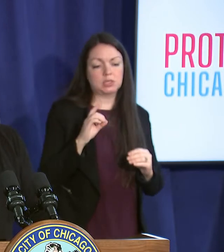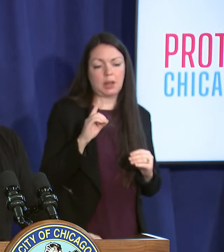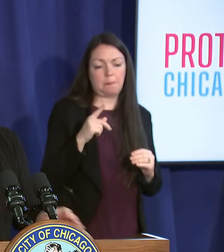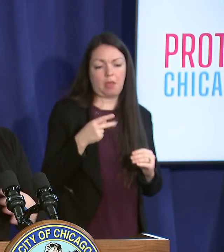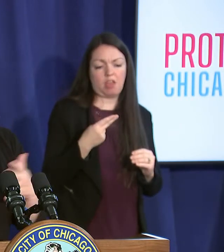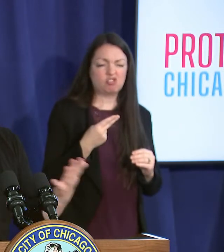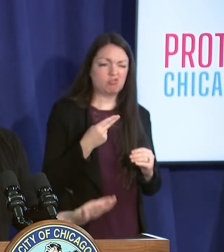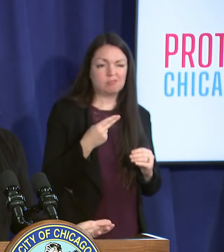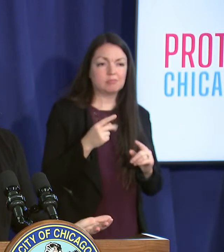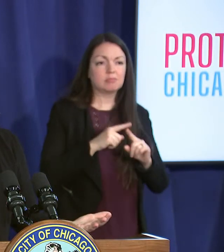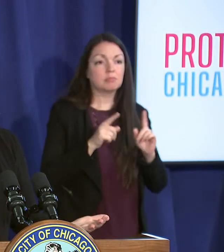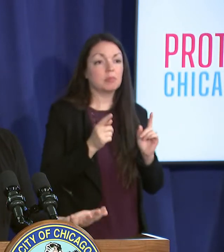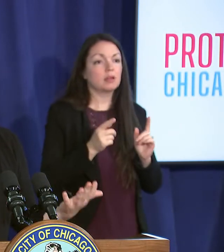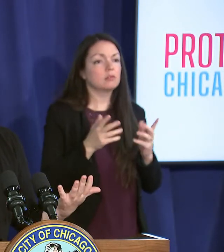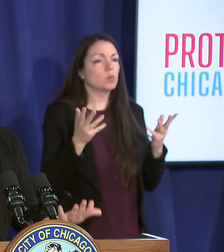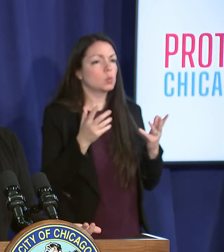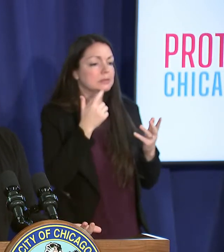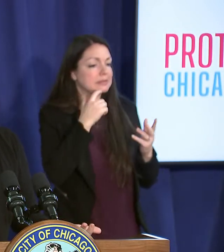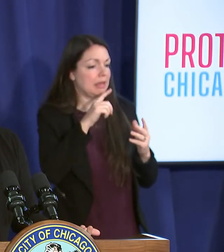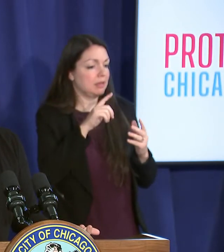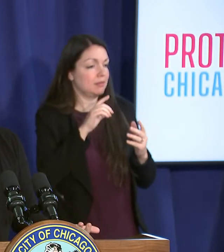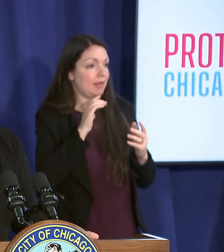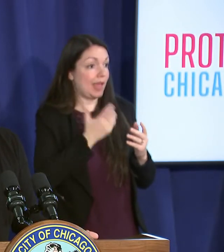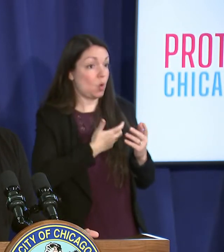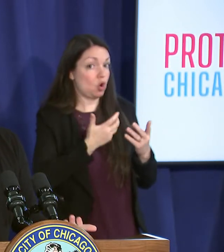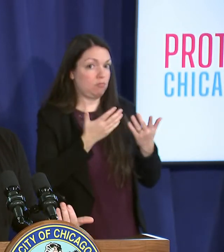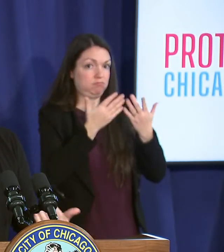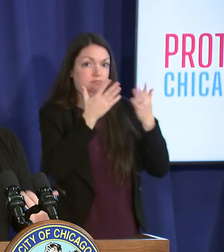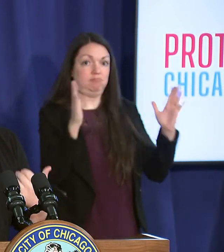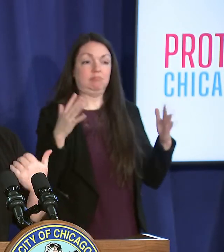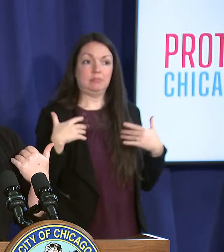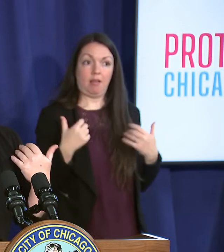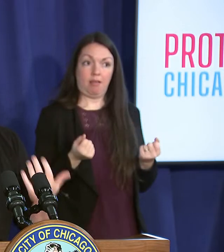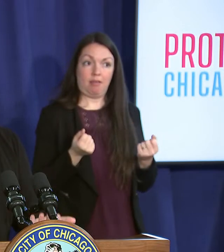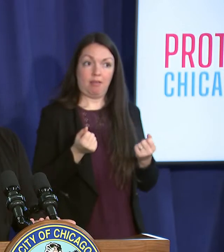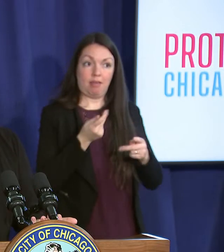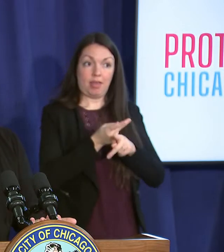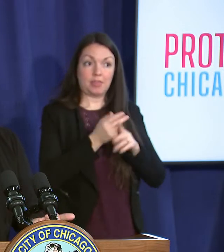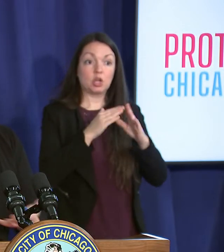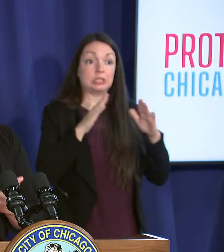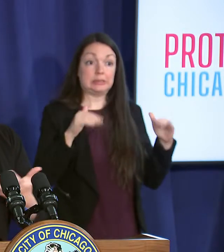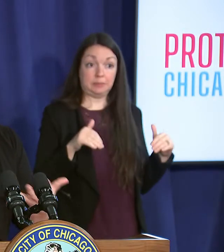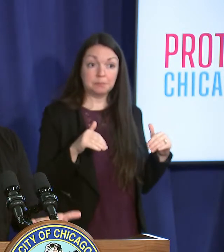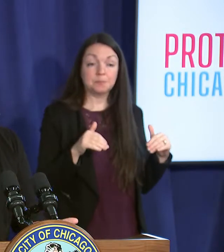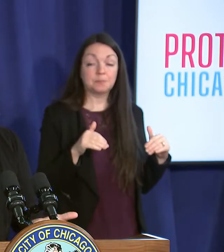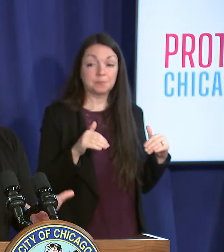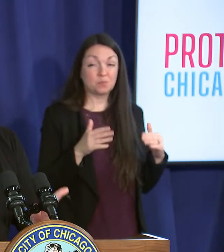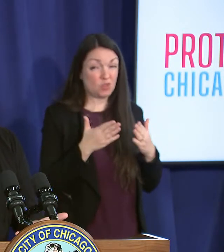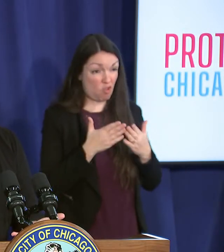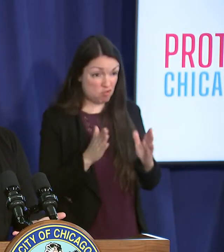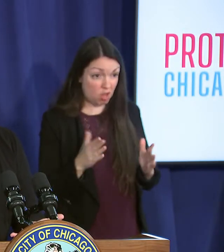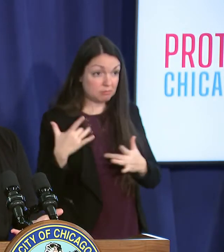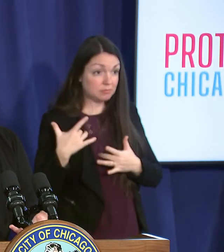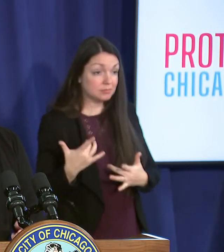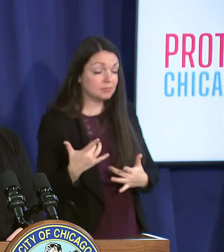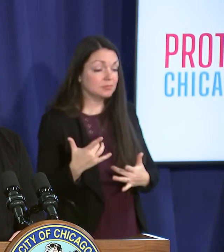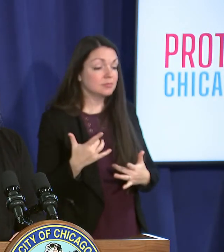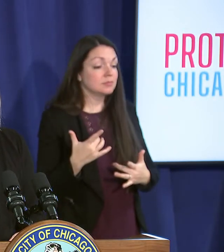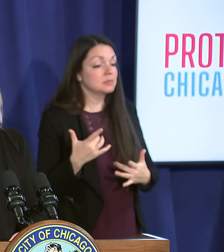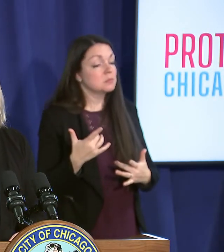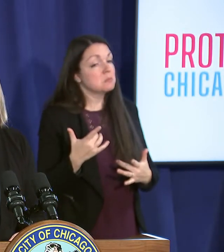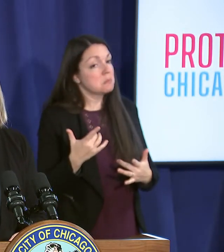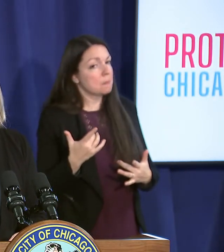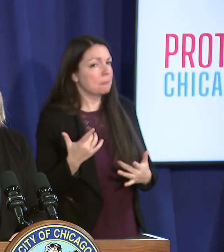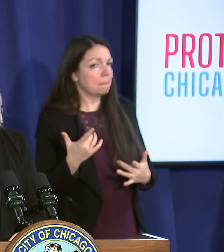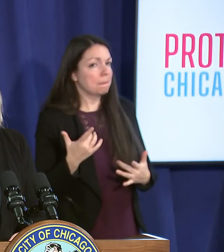CDPH and more about what does this say about our healthcare system overall, because our healthcare system overall tends to be